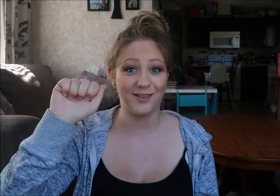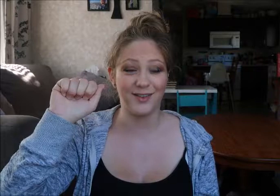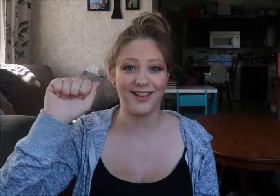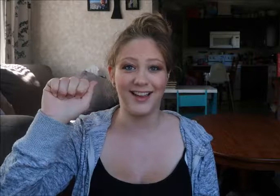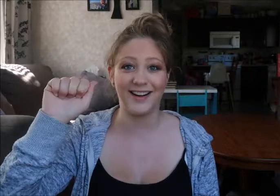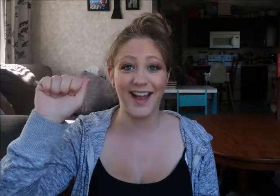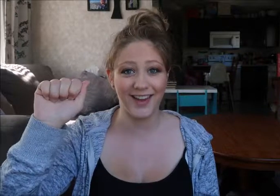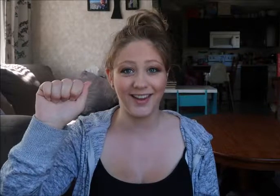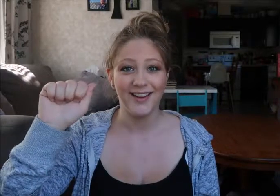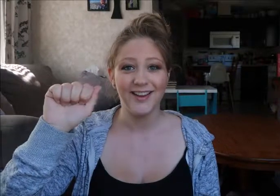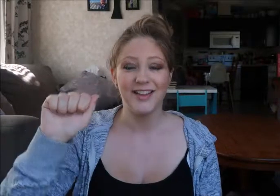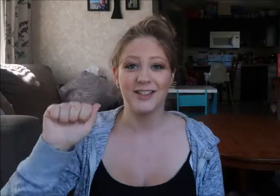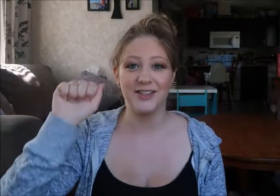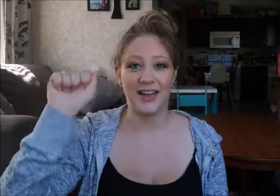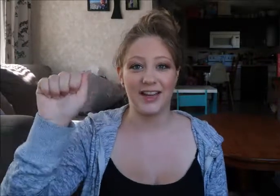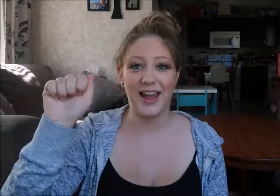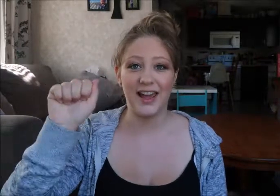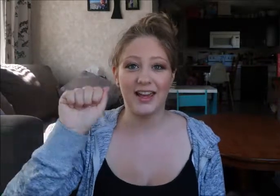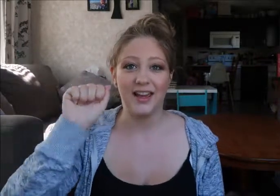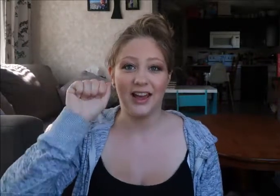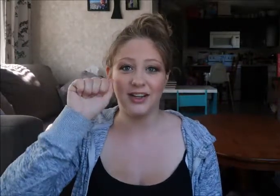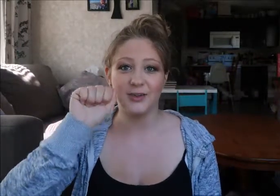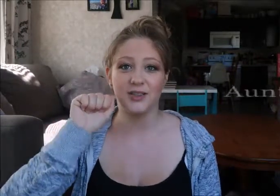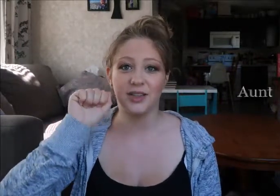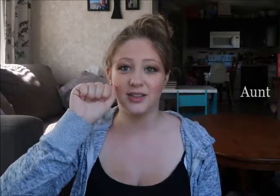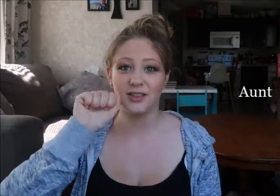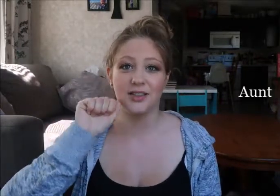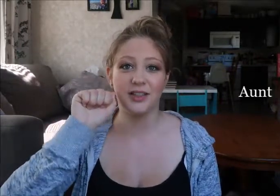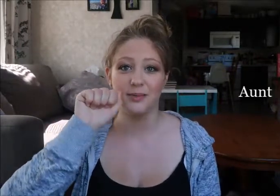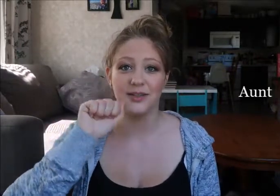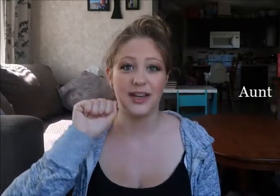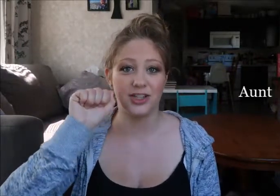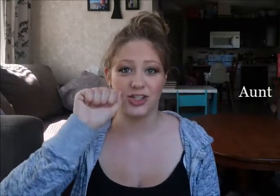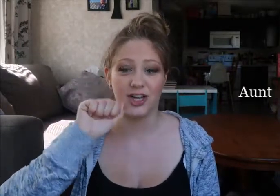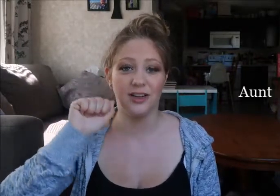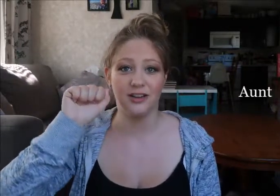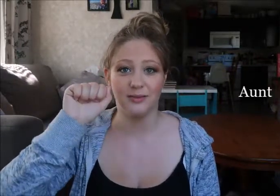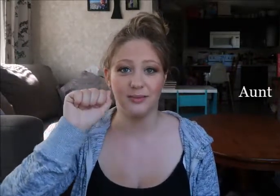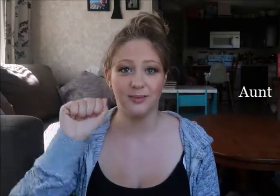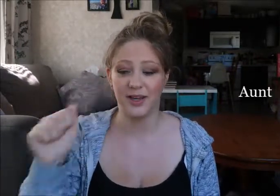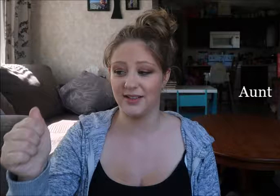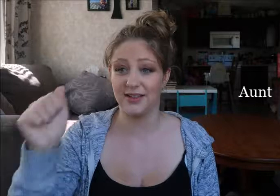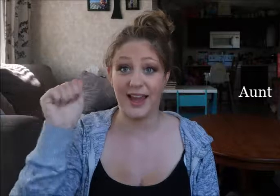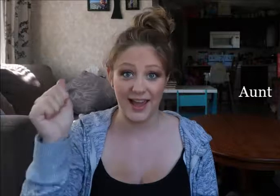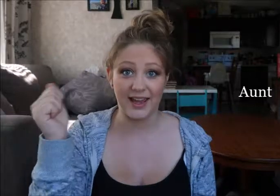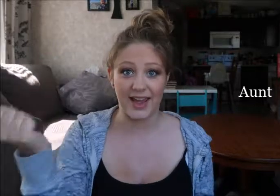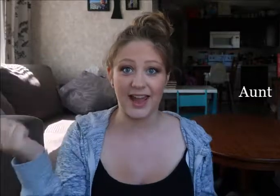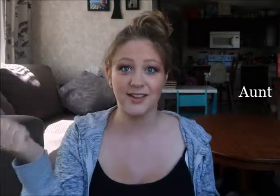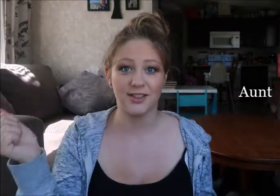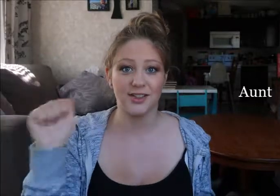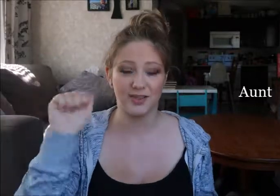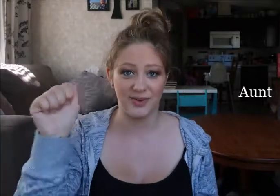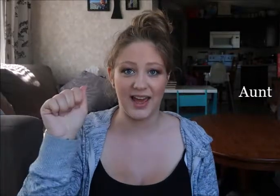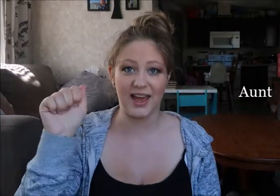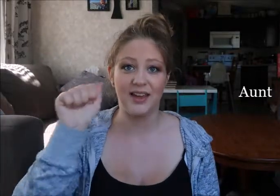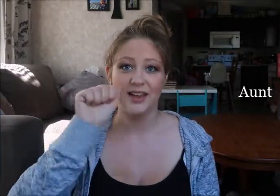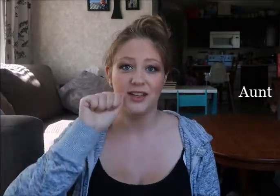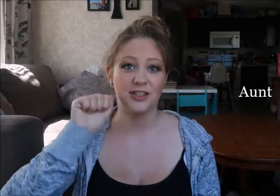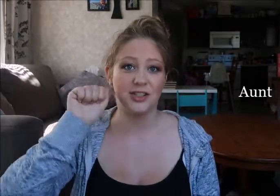for the letter A. So you take an A and you do circles beside your chin, because aunt starts with A, so you're just